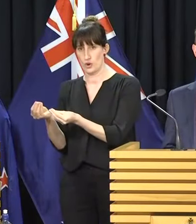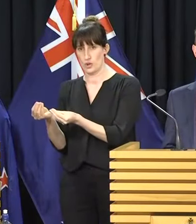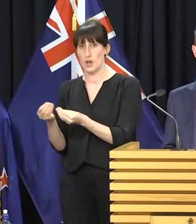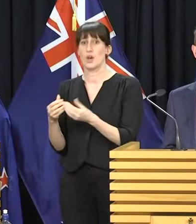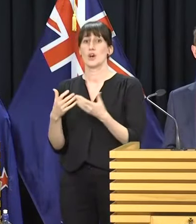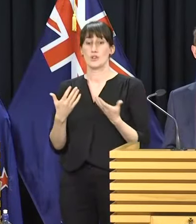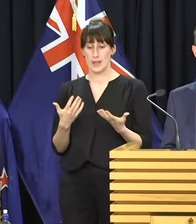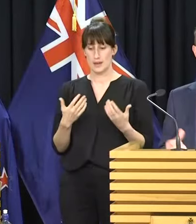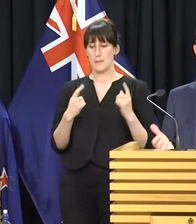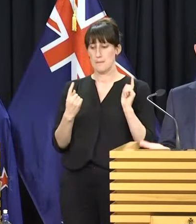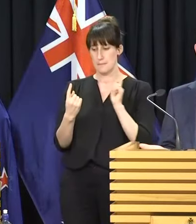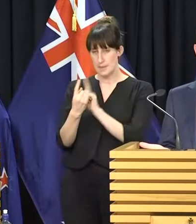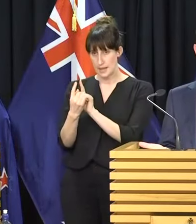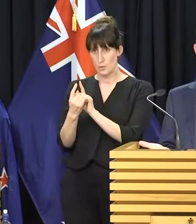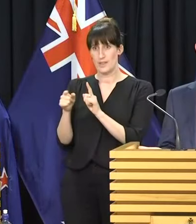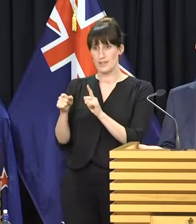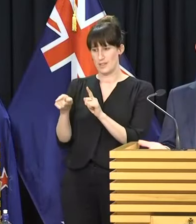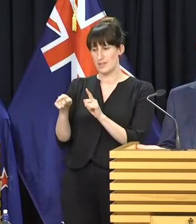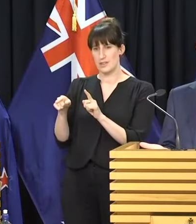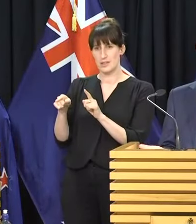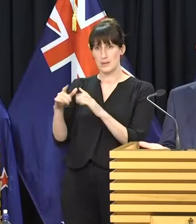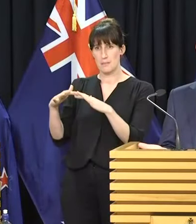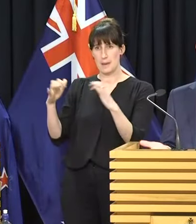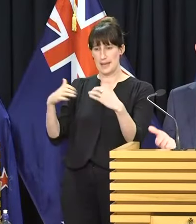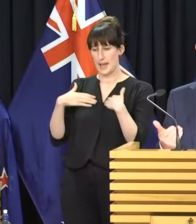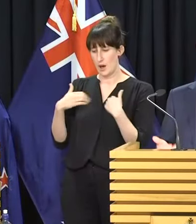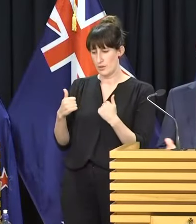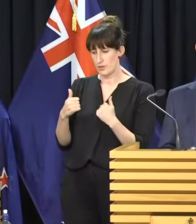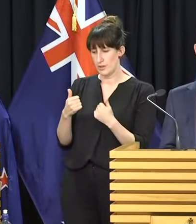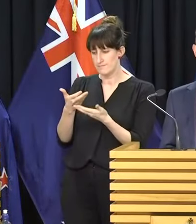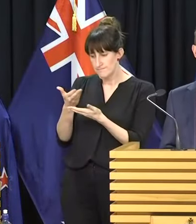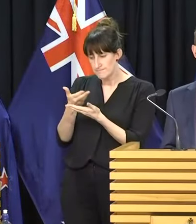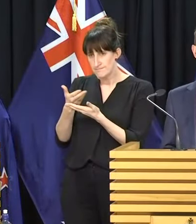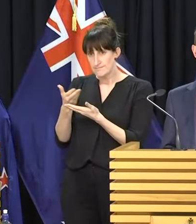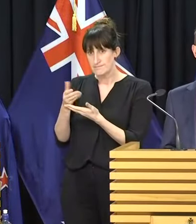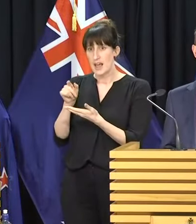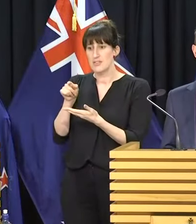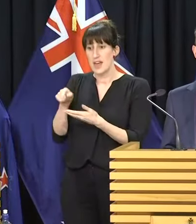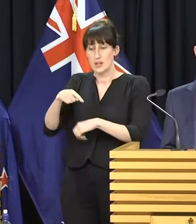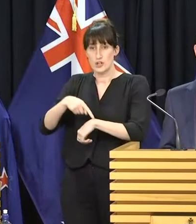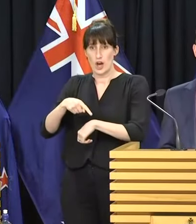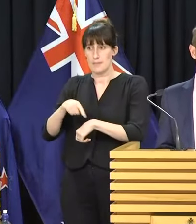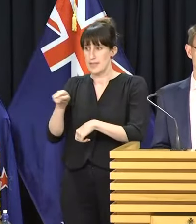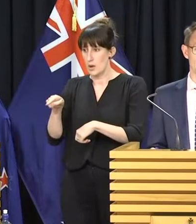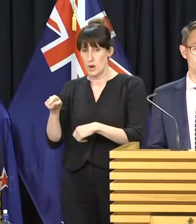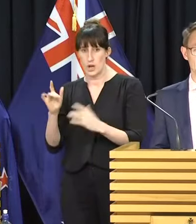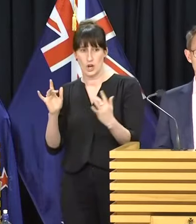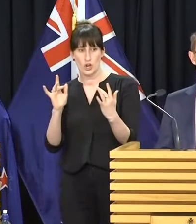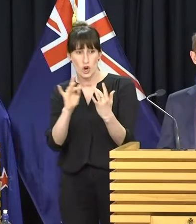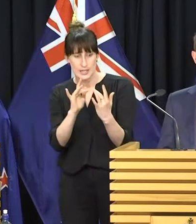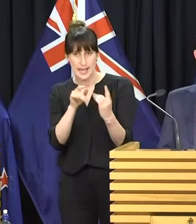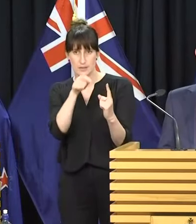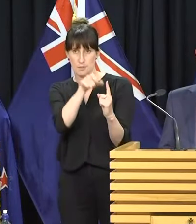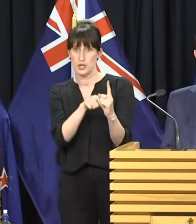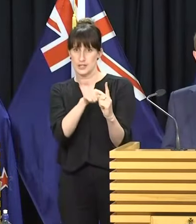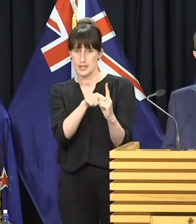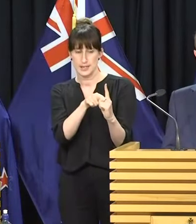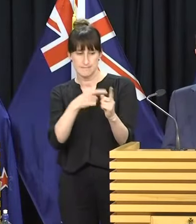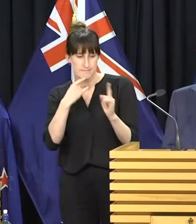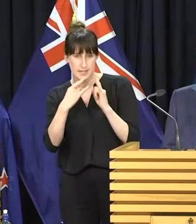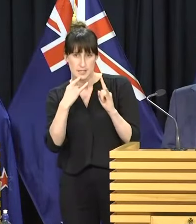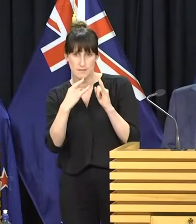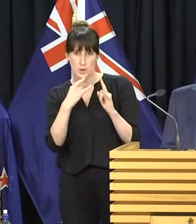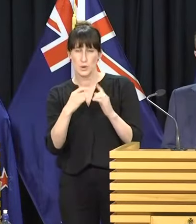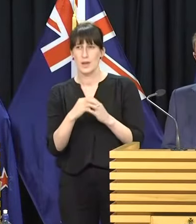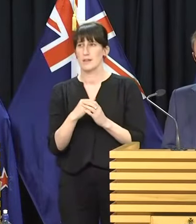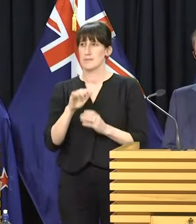Auckland Regional Public Health, and they at that time were in the process of contacting and interviewing the case. And it wasn't